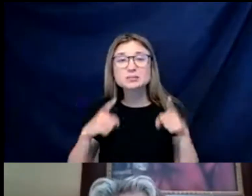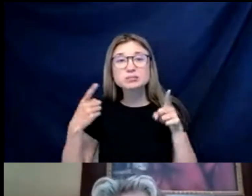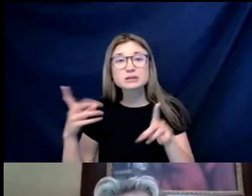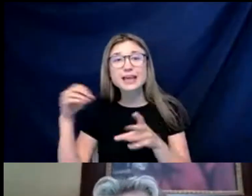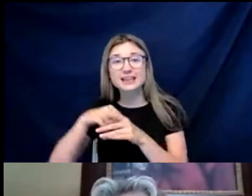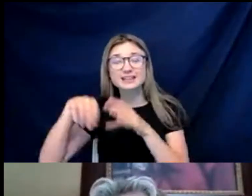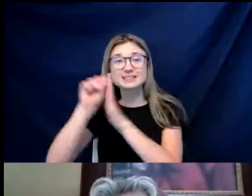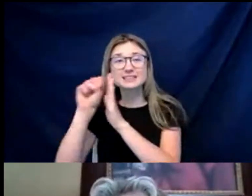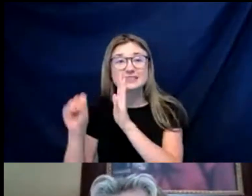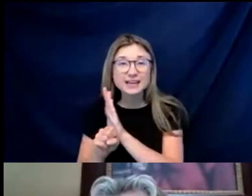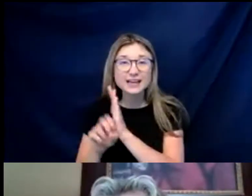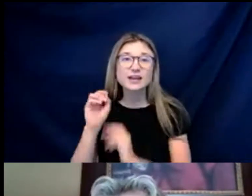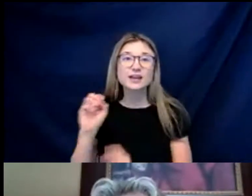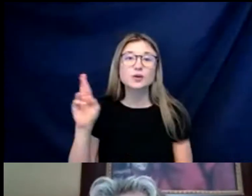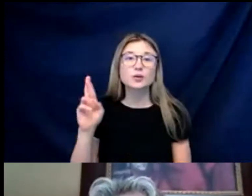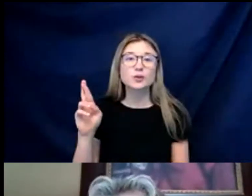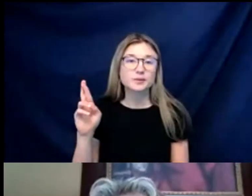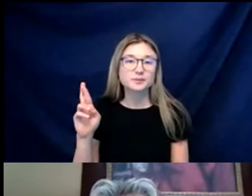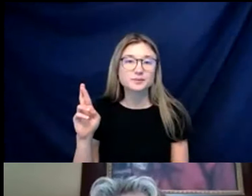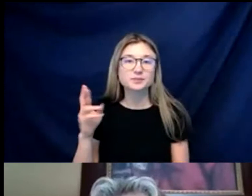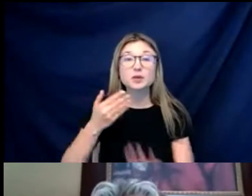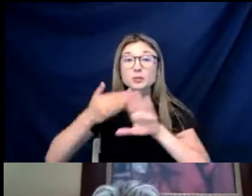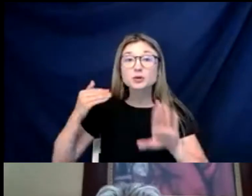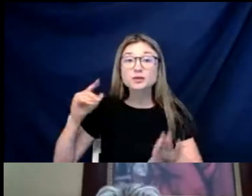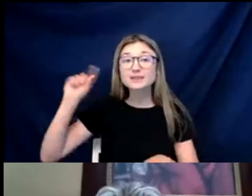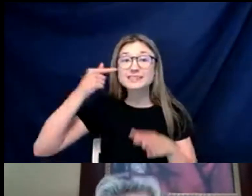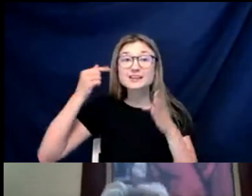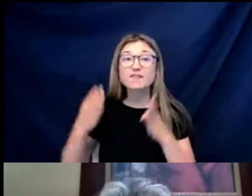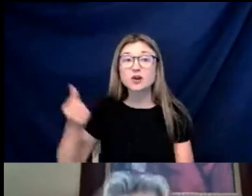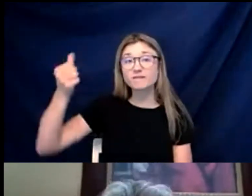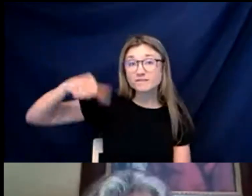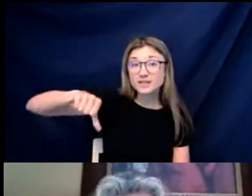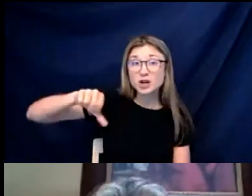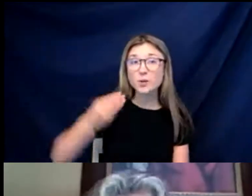or, the previous governor vetoing funds.